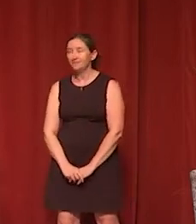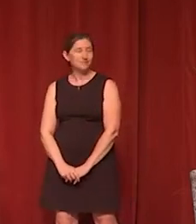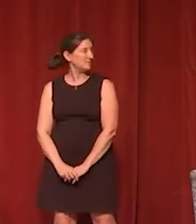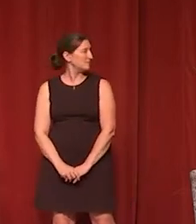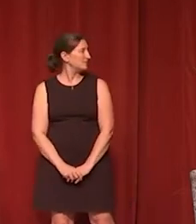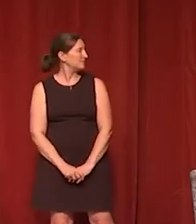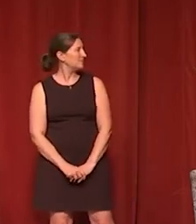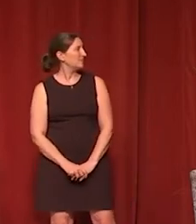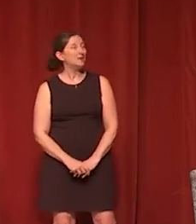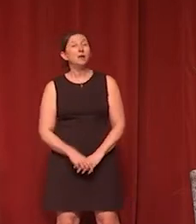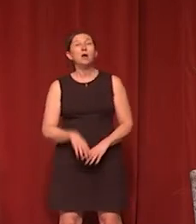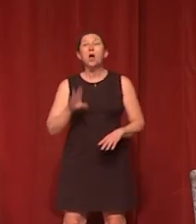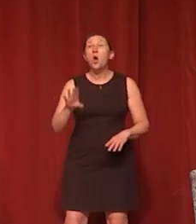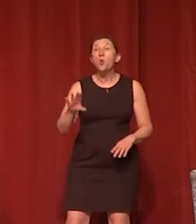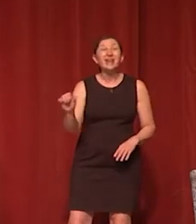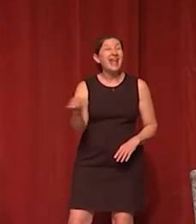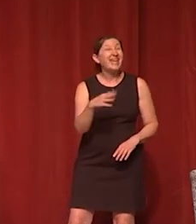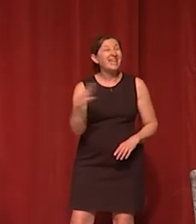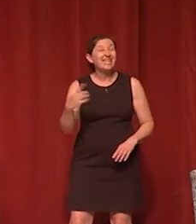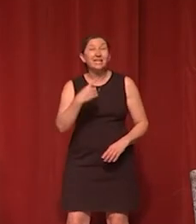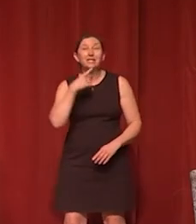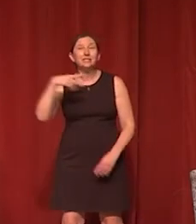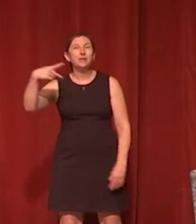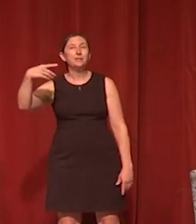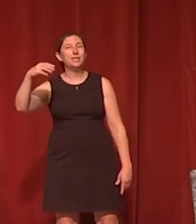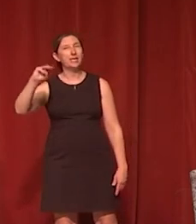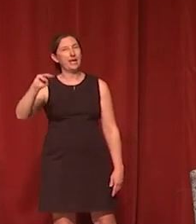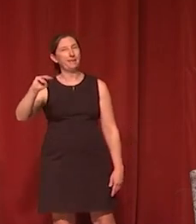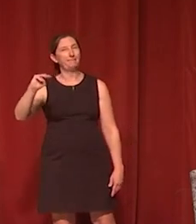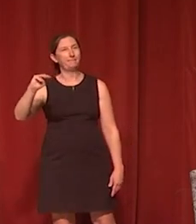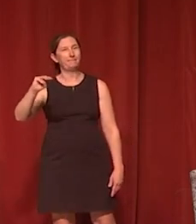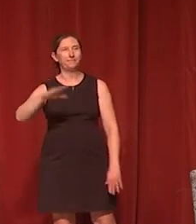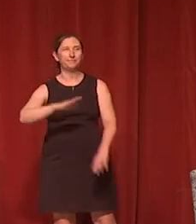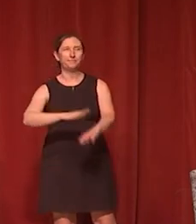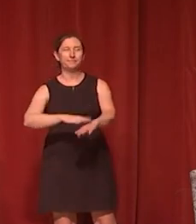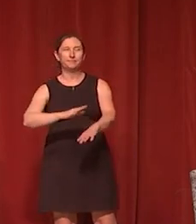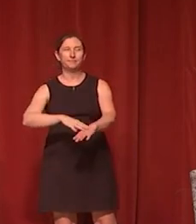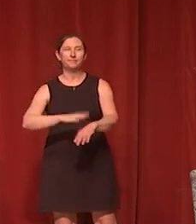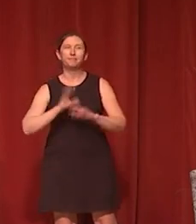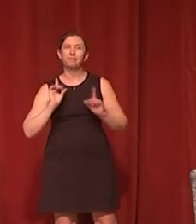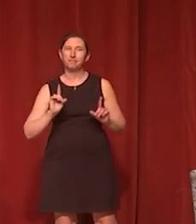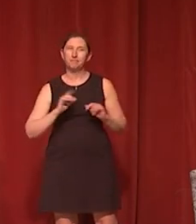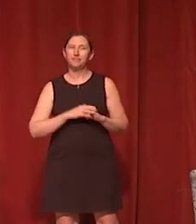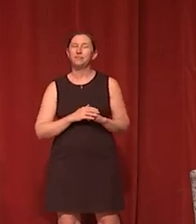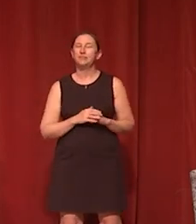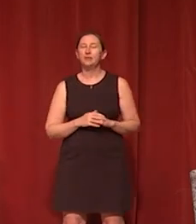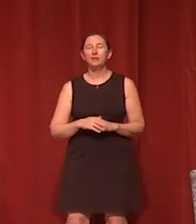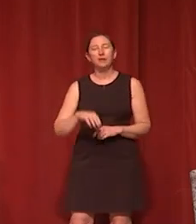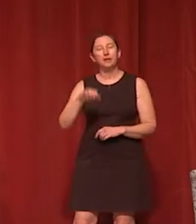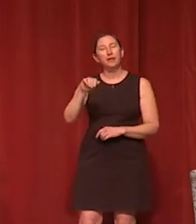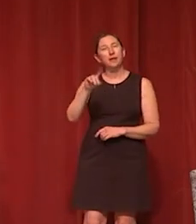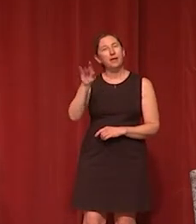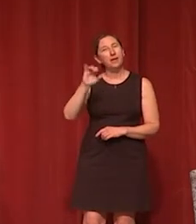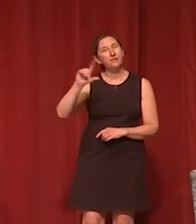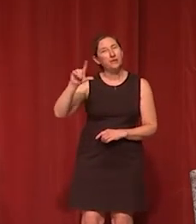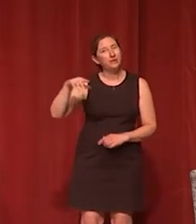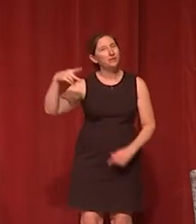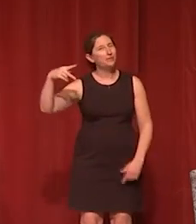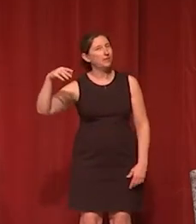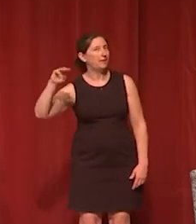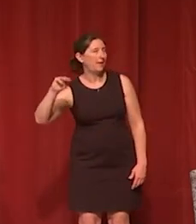Anything with PM at the end of it, so Tylenol PM, Advil PM. It's the Benadryl. So anything that's drying,